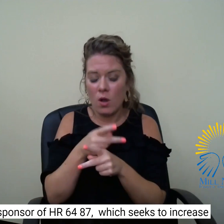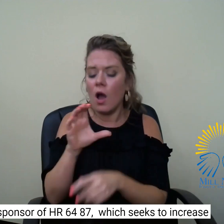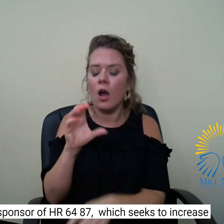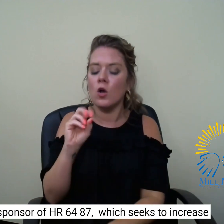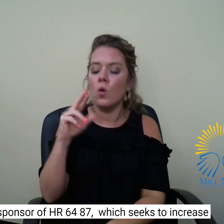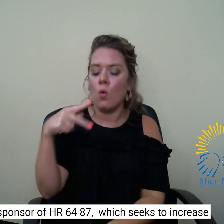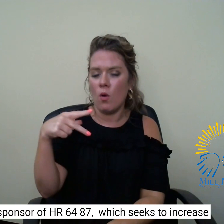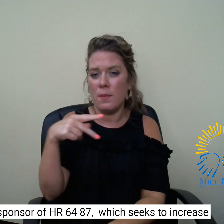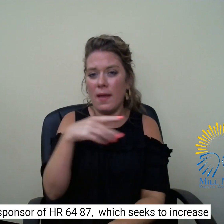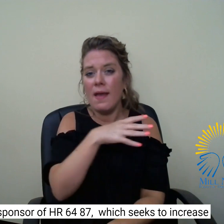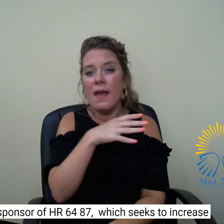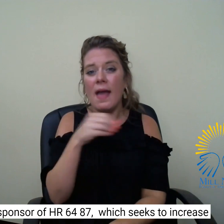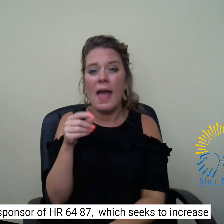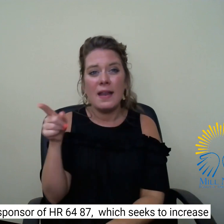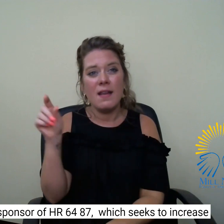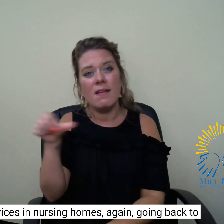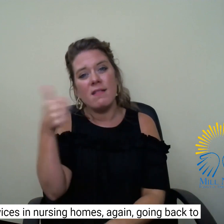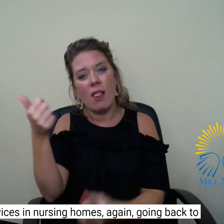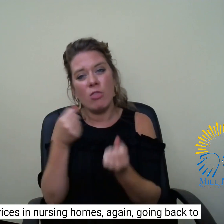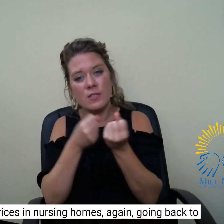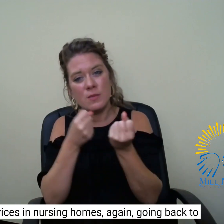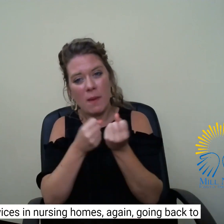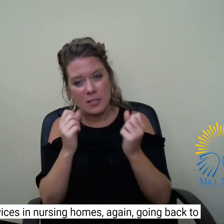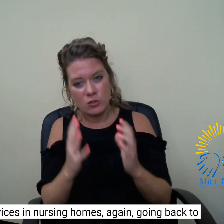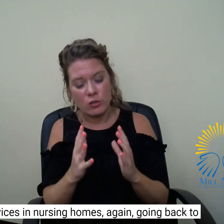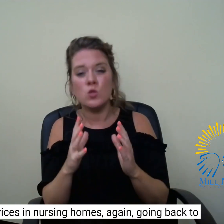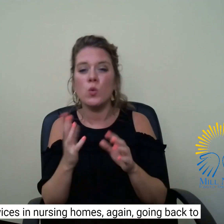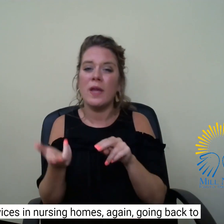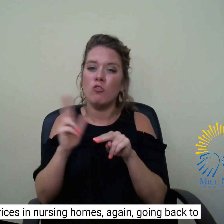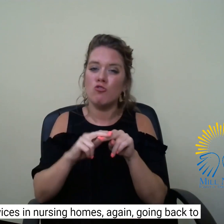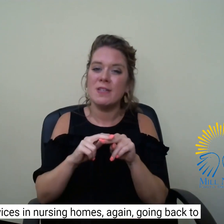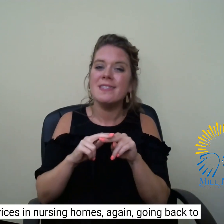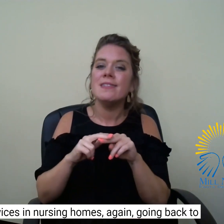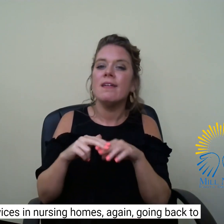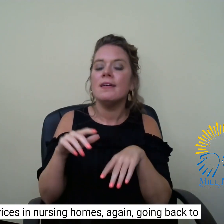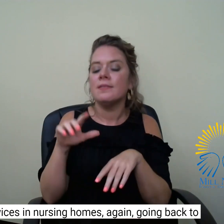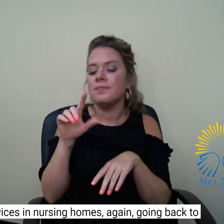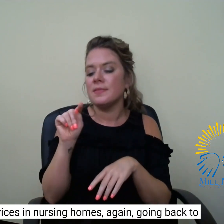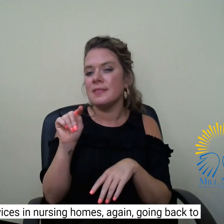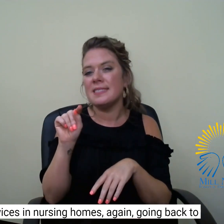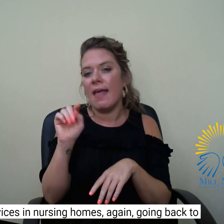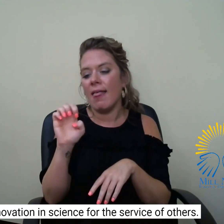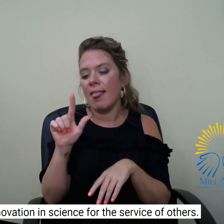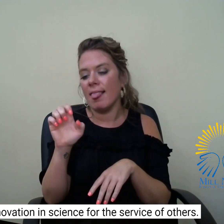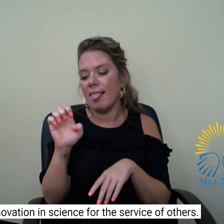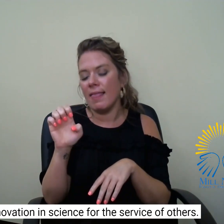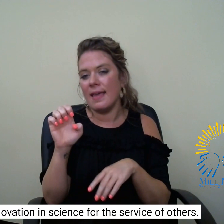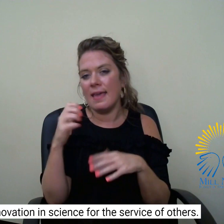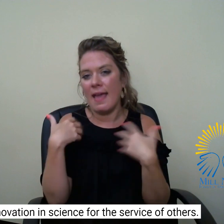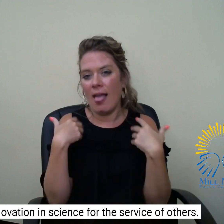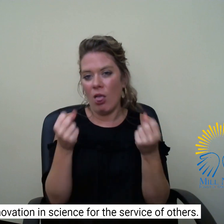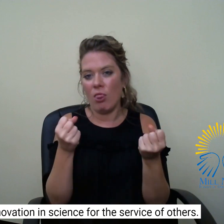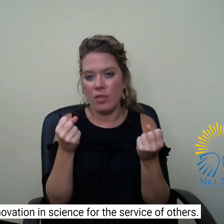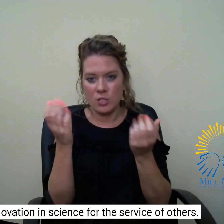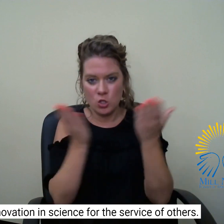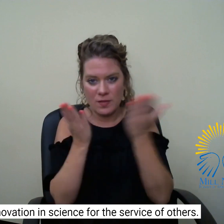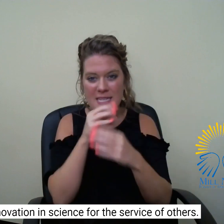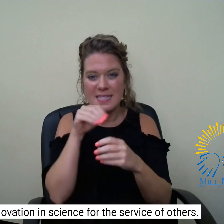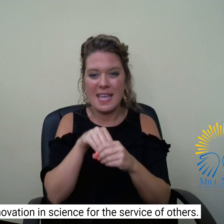6487, which seeks to increase telehealth services in nursing homes. Again, going back to this idea of innovation in science for